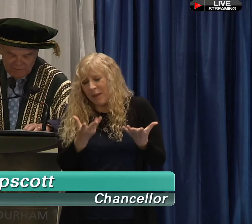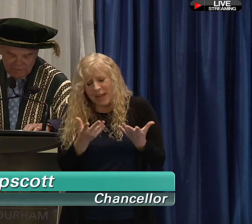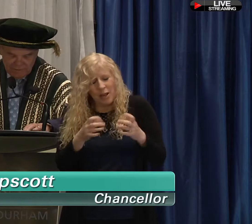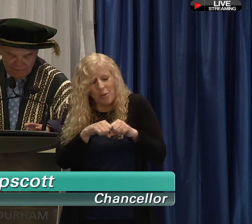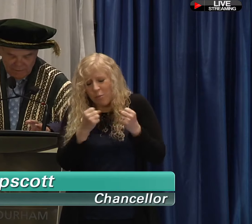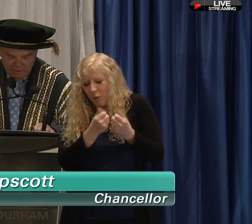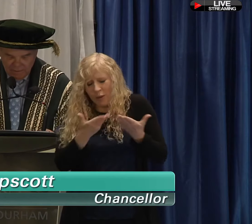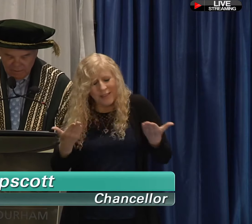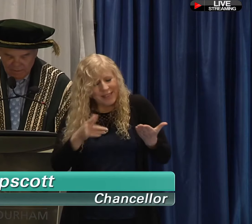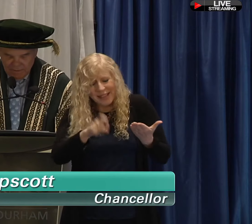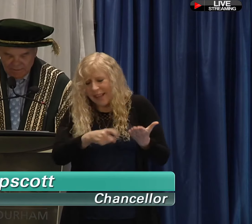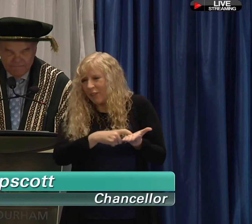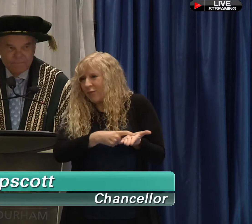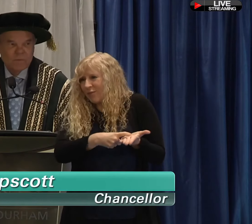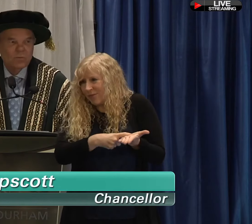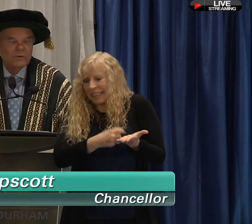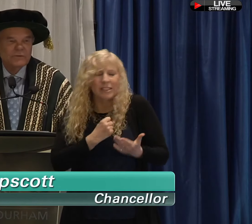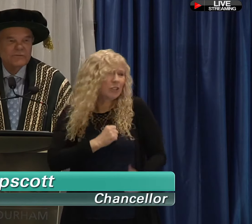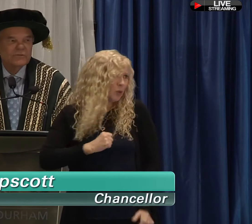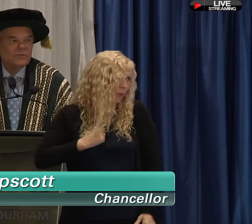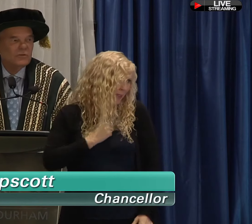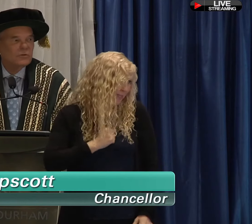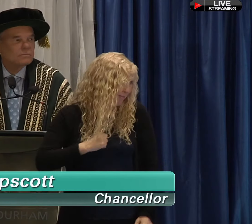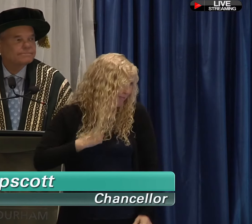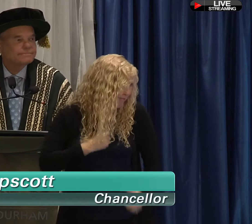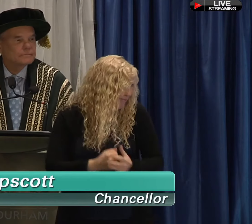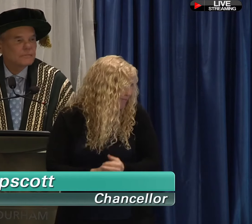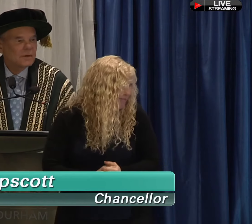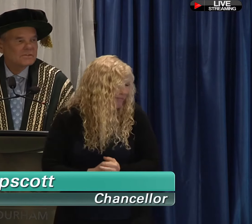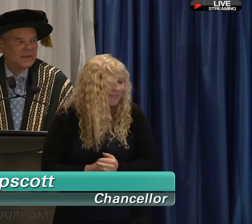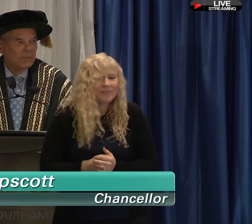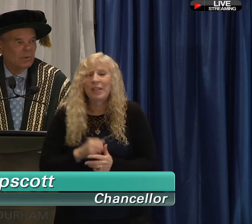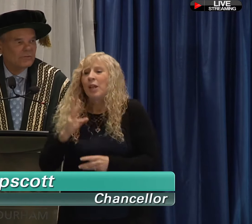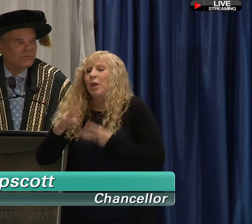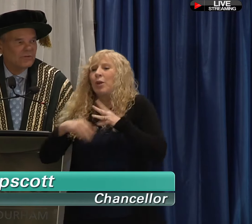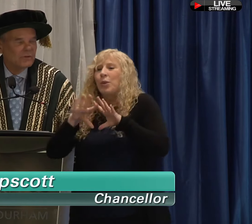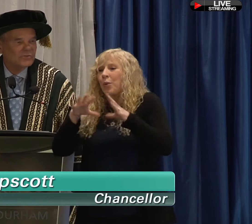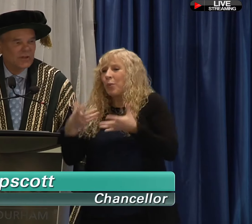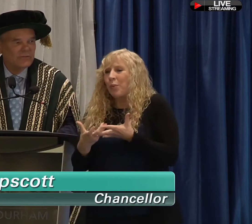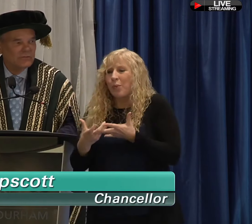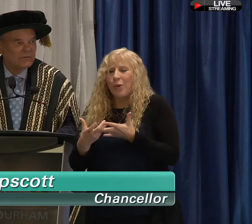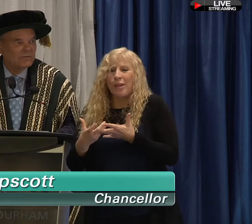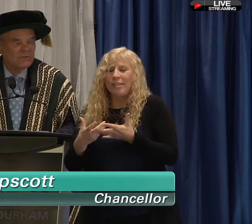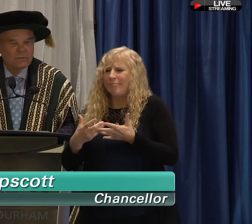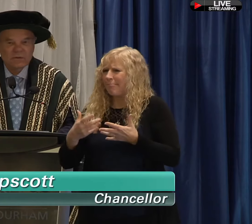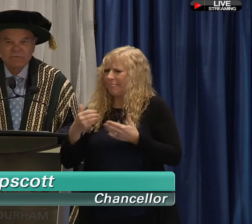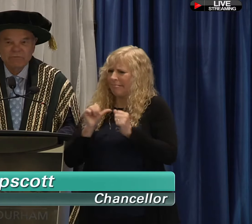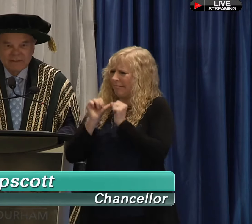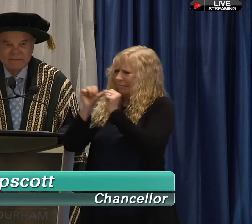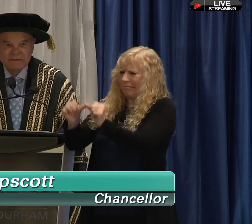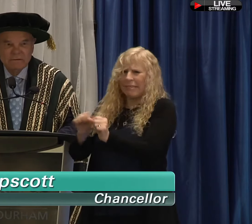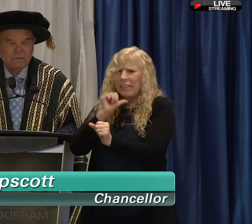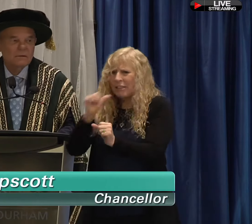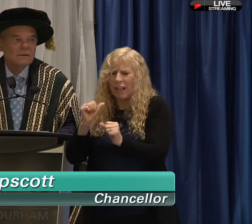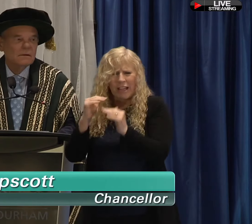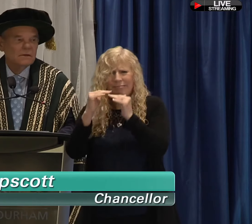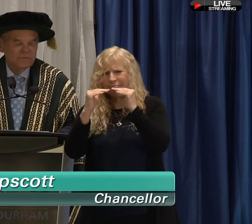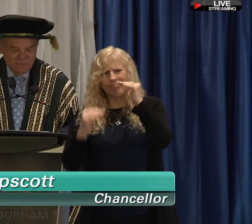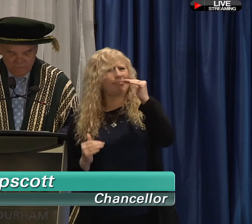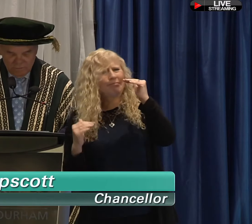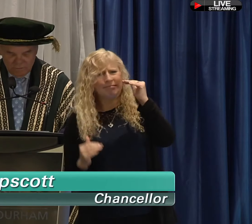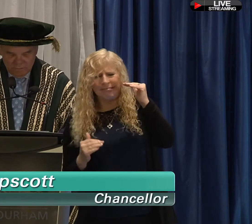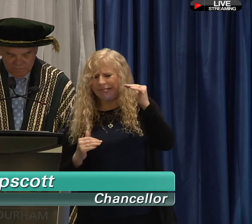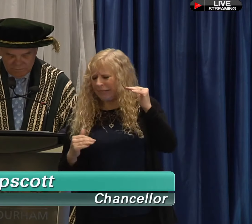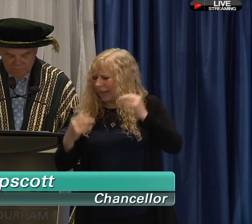Sorry about that. The world is too unstable, it's too unjust, it's too conflicted,